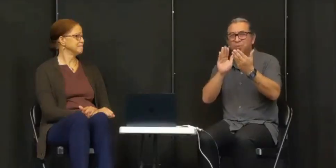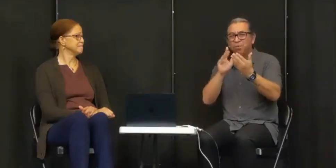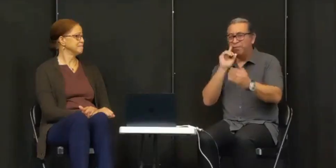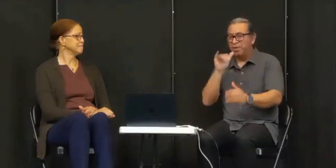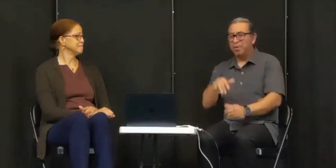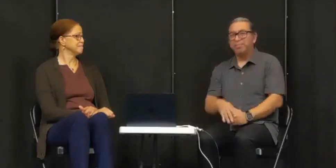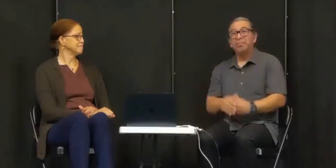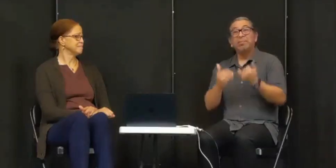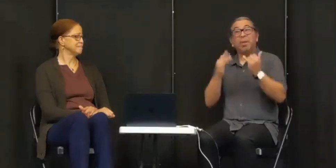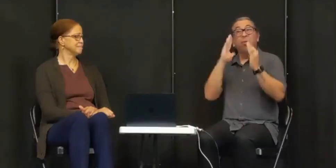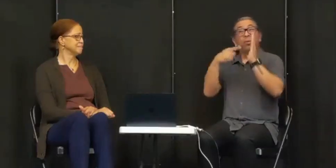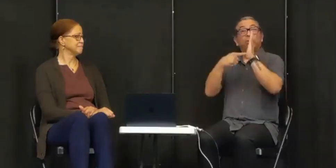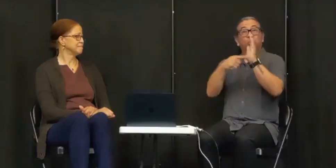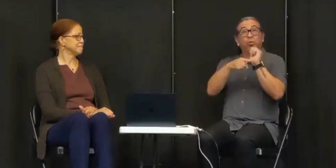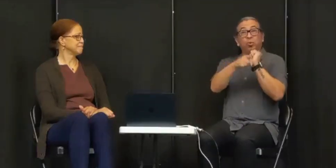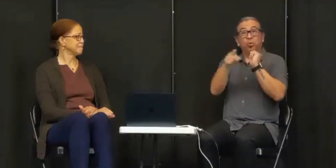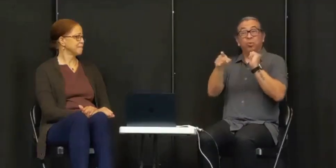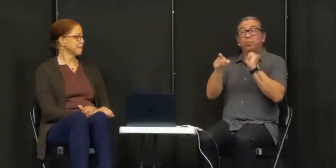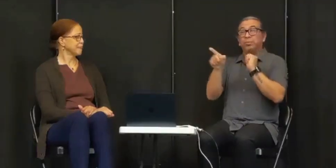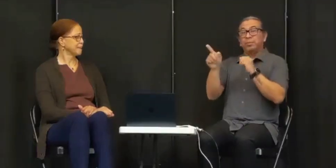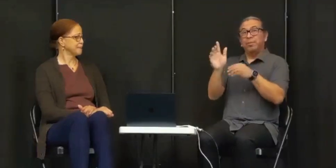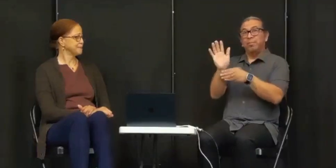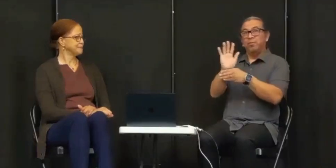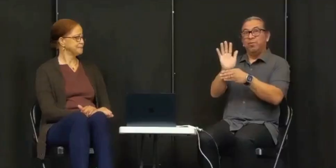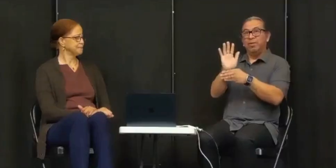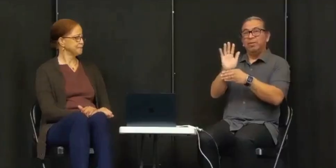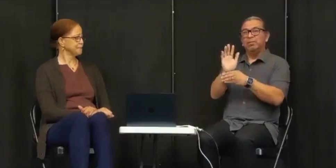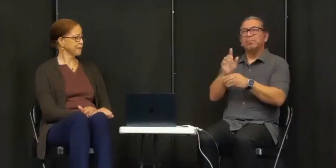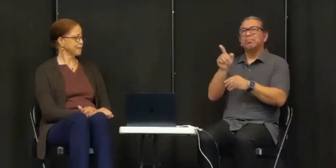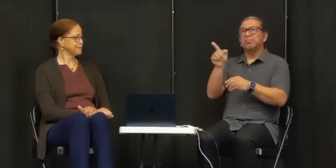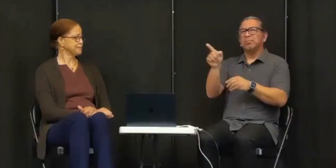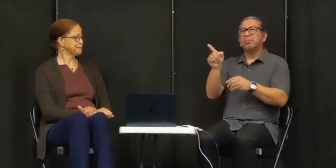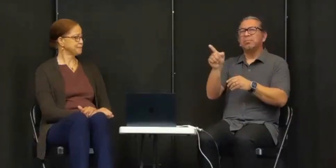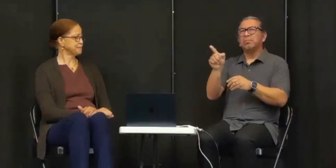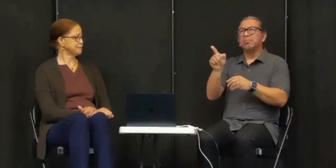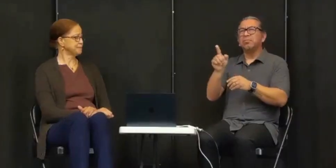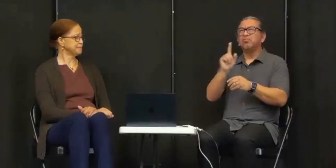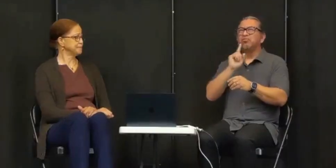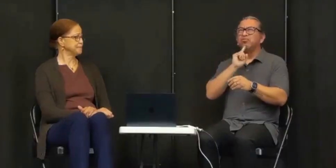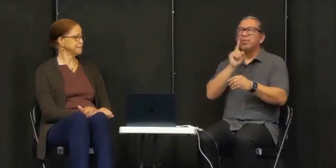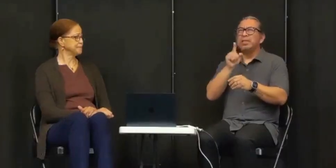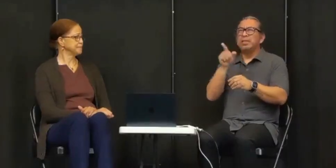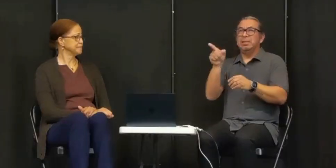ideas, to provide the solutions, the approaches. Now we're going to show you the video.